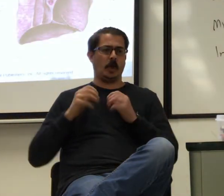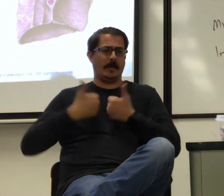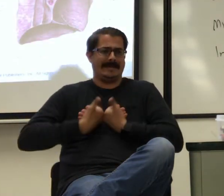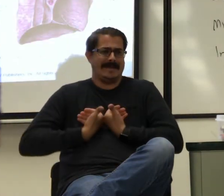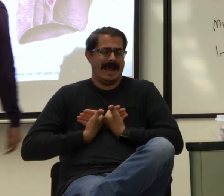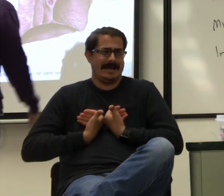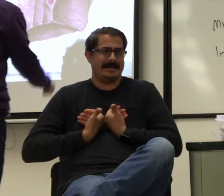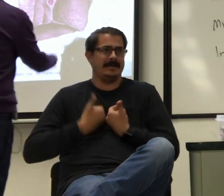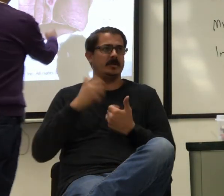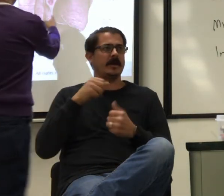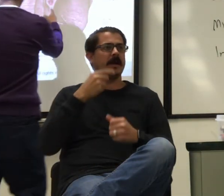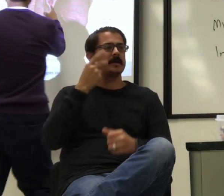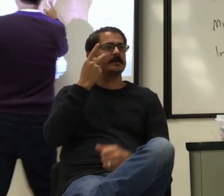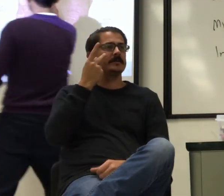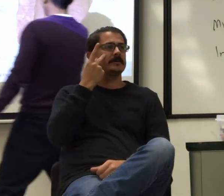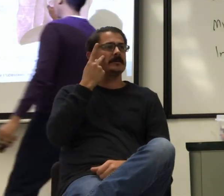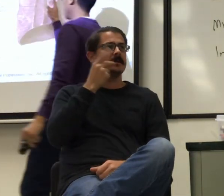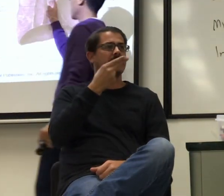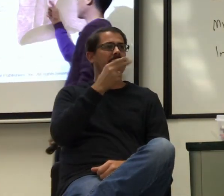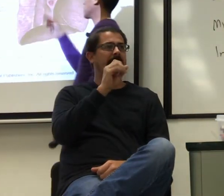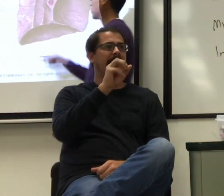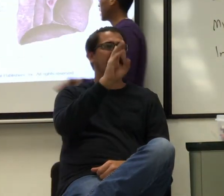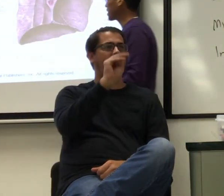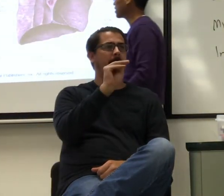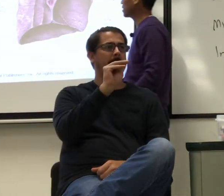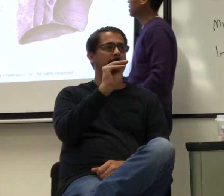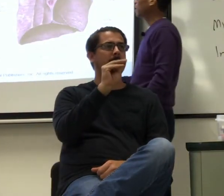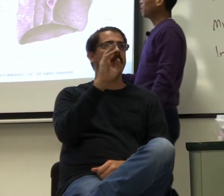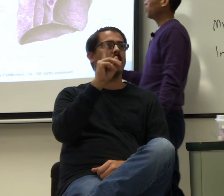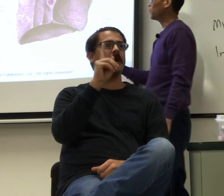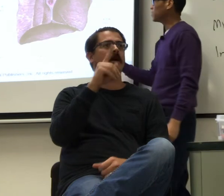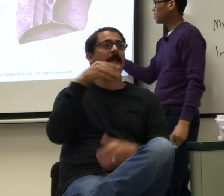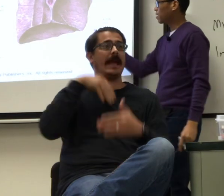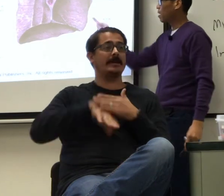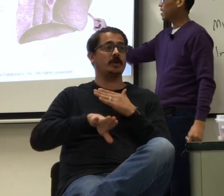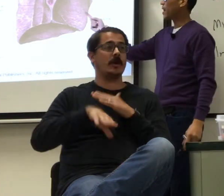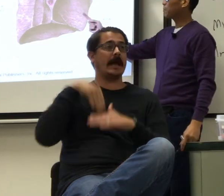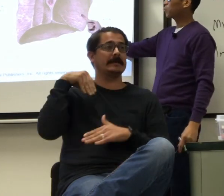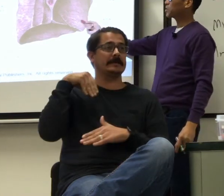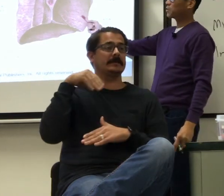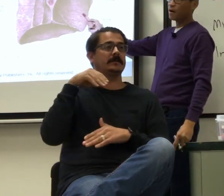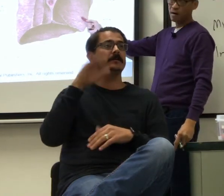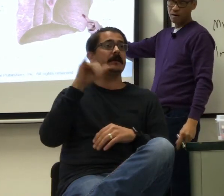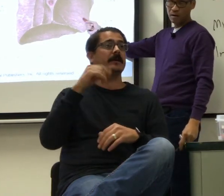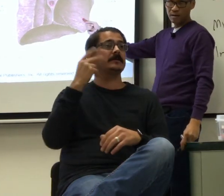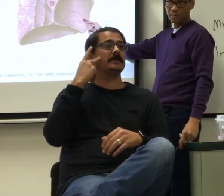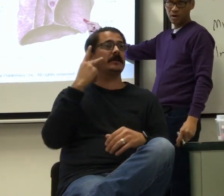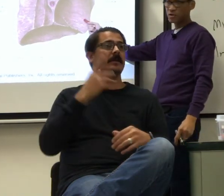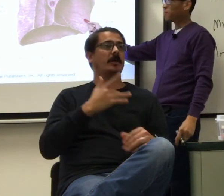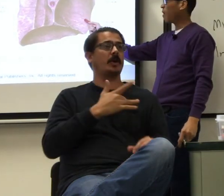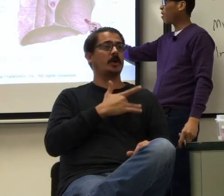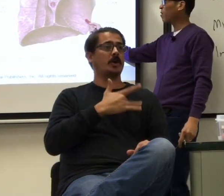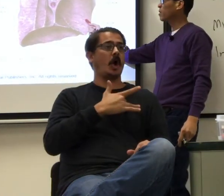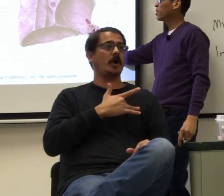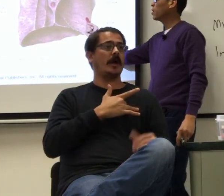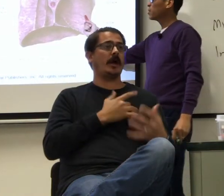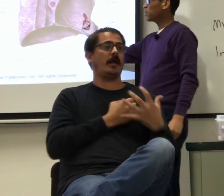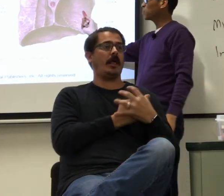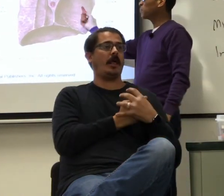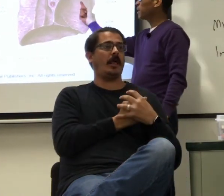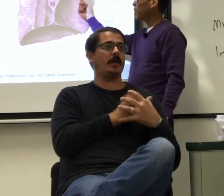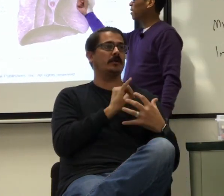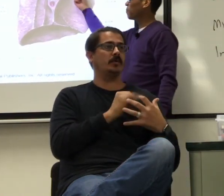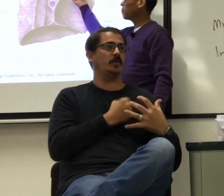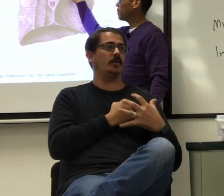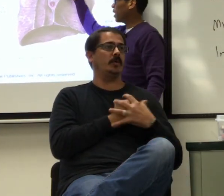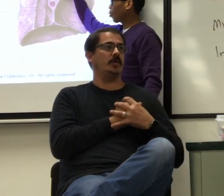you can see the hilum of the lung. This is where things enter and exit. You even see the cardiac impression there, the impression of the heart. So this